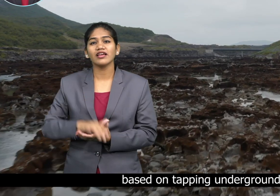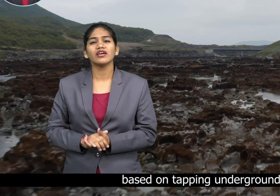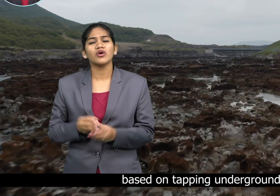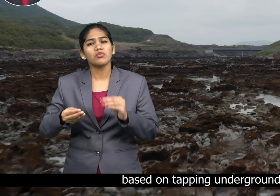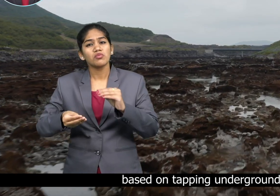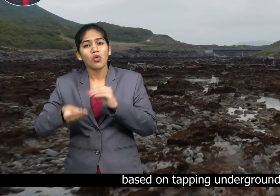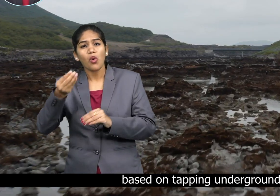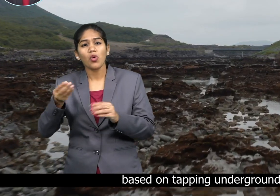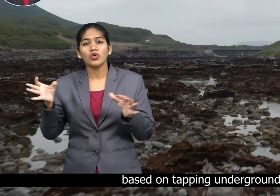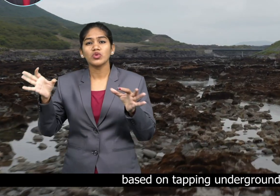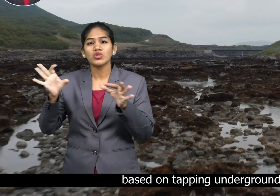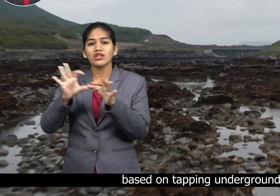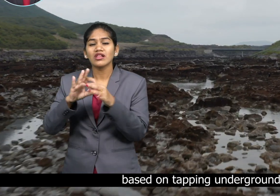water.